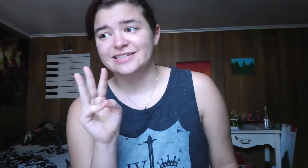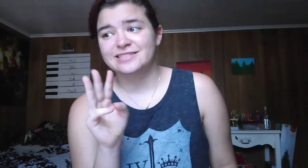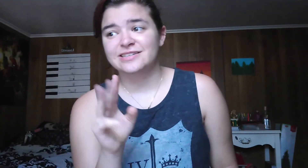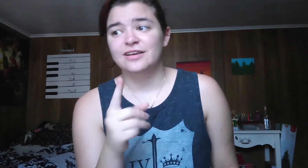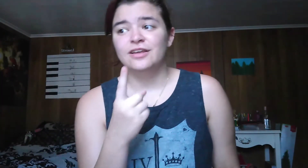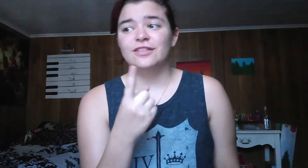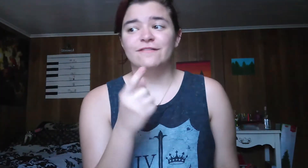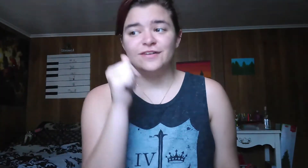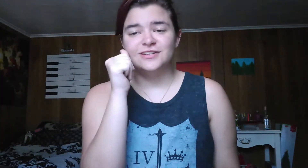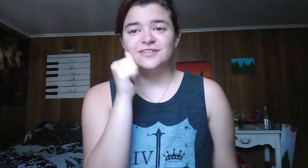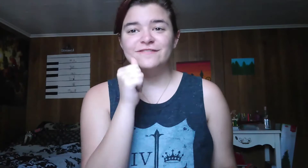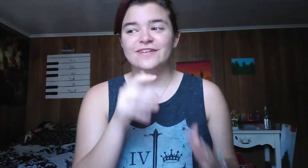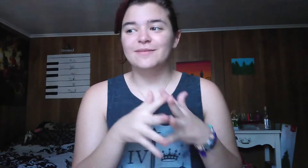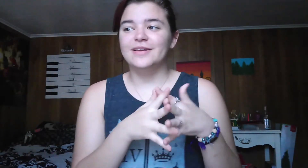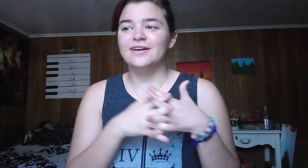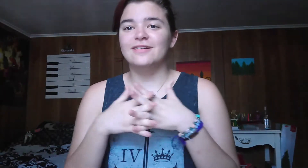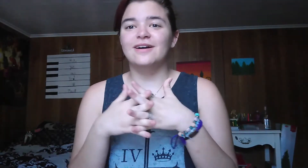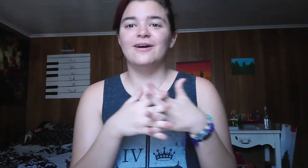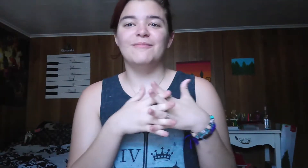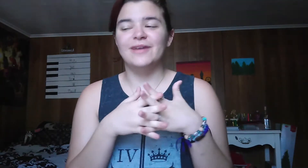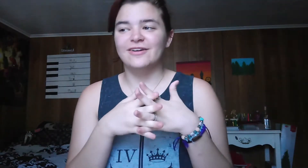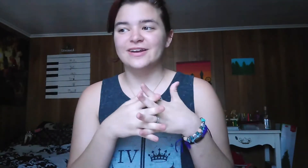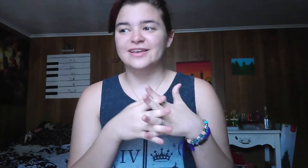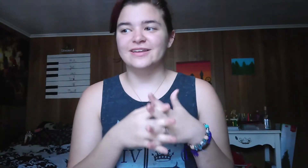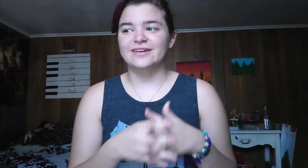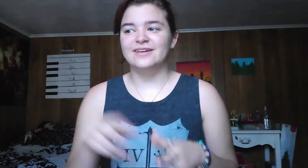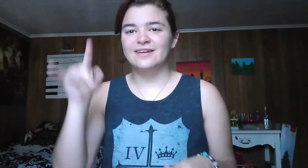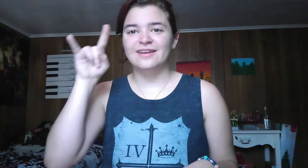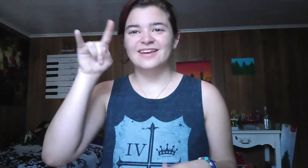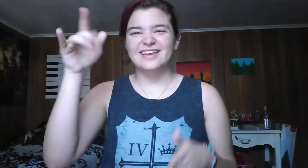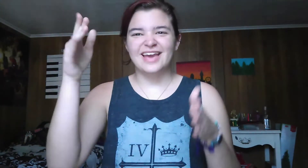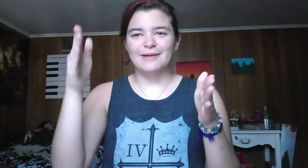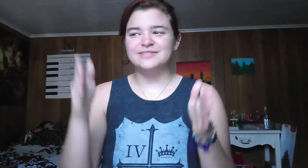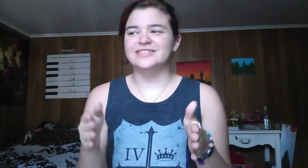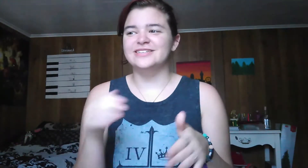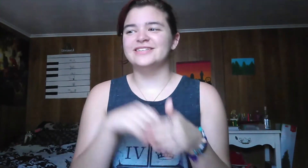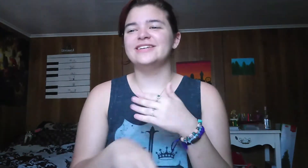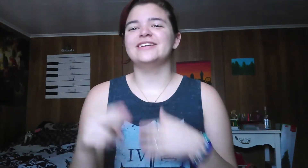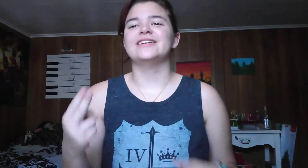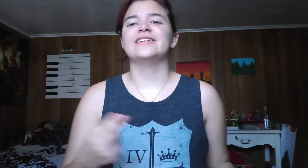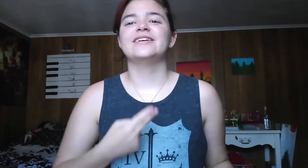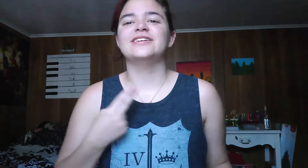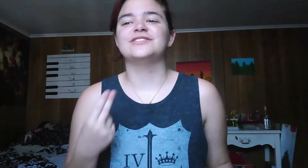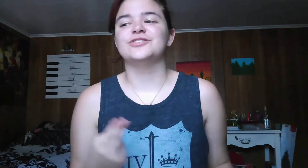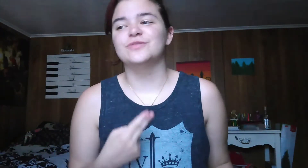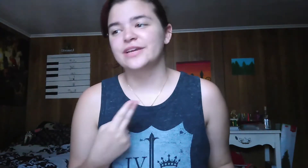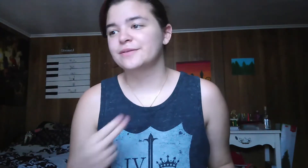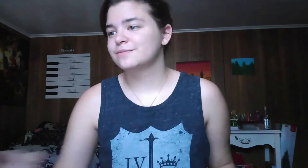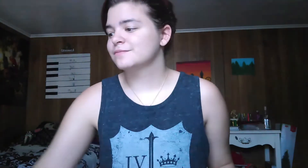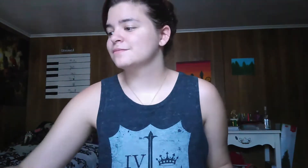1986, the first female American captain in history.